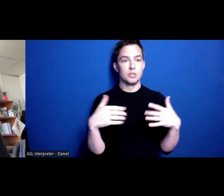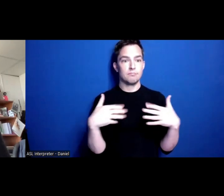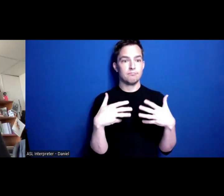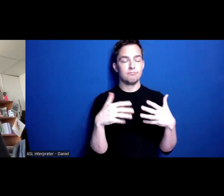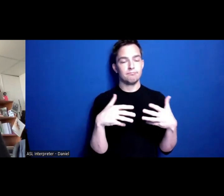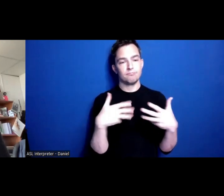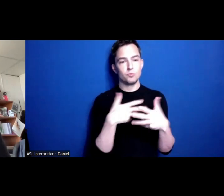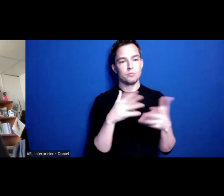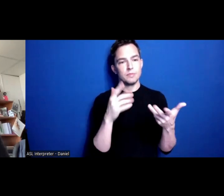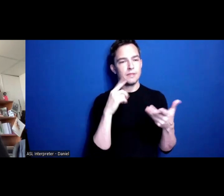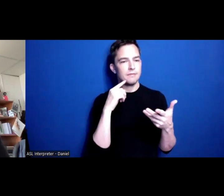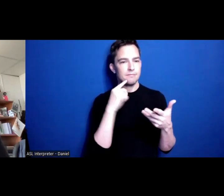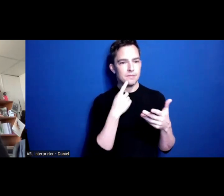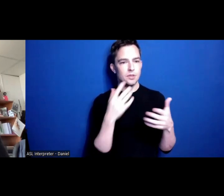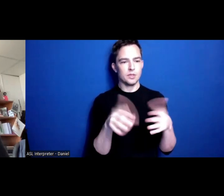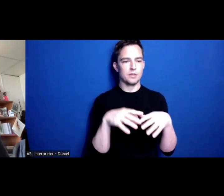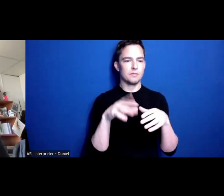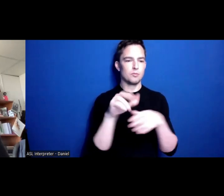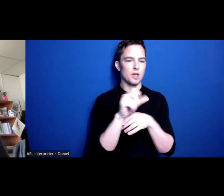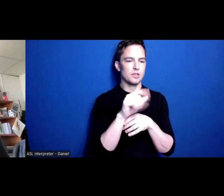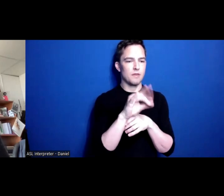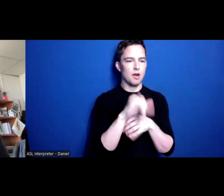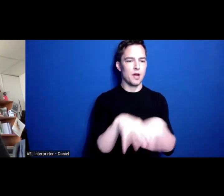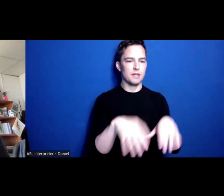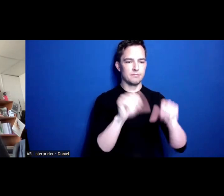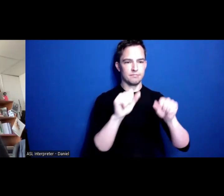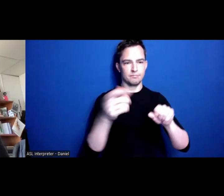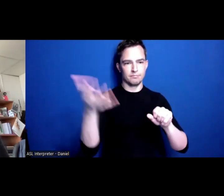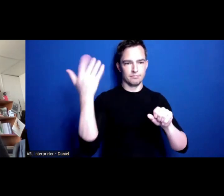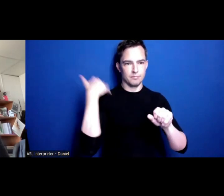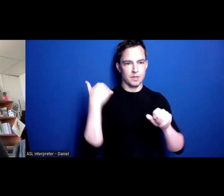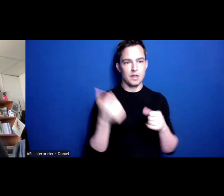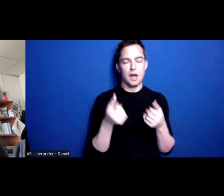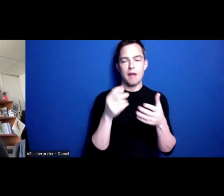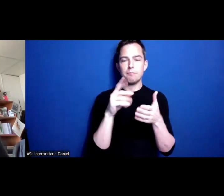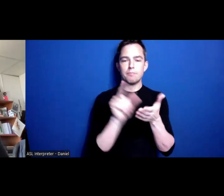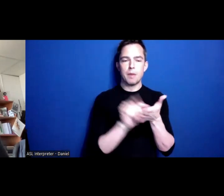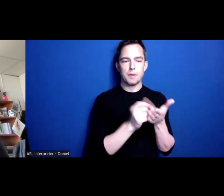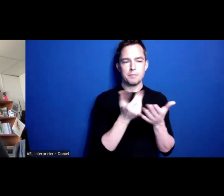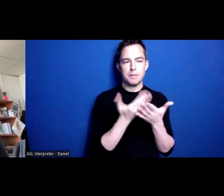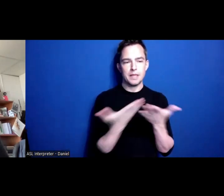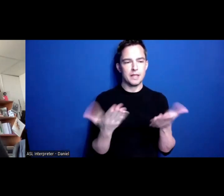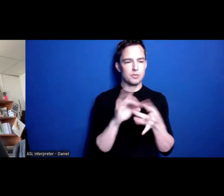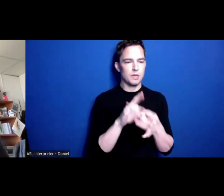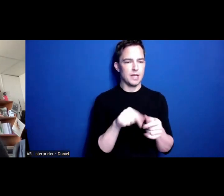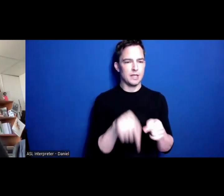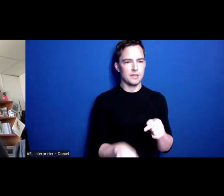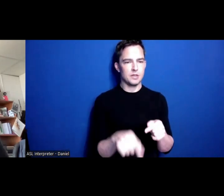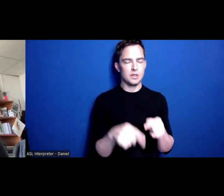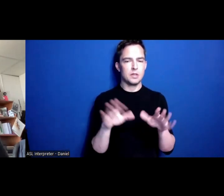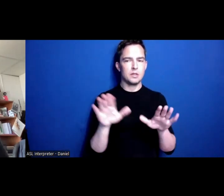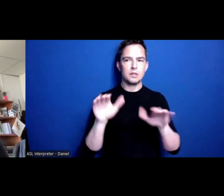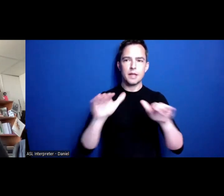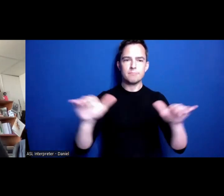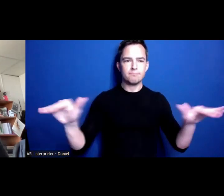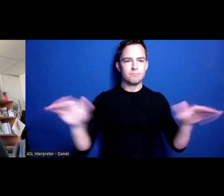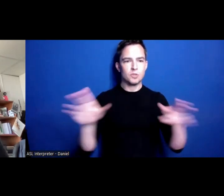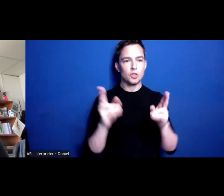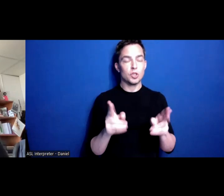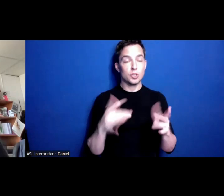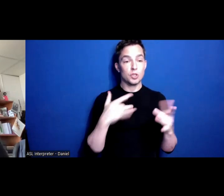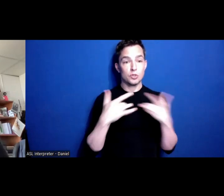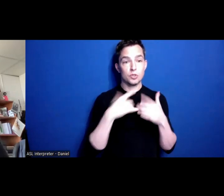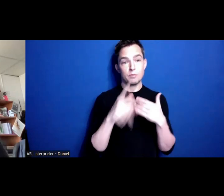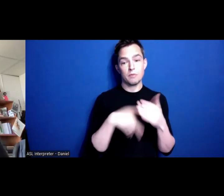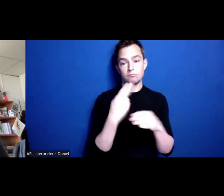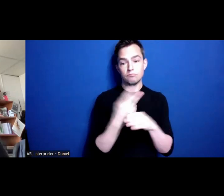language. In recent years, I've presented and published a number of pieces on this, raising urgent concerns about the use